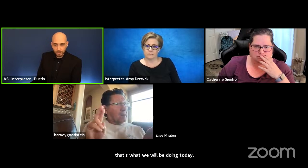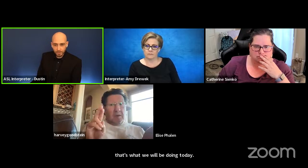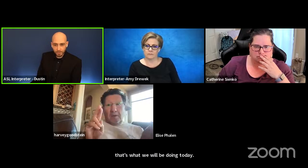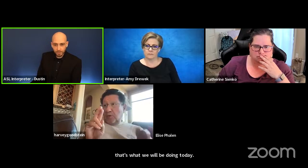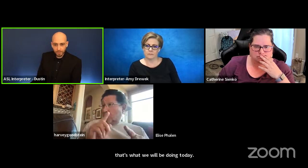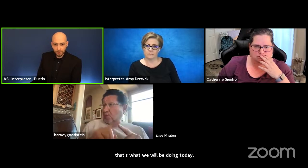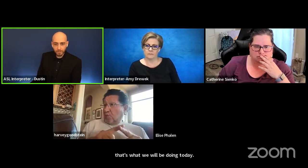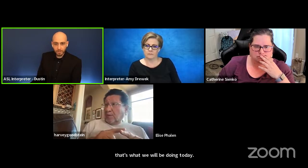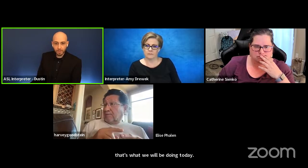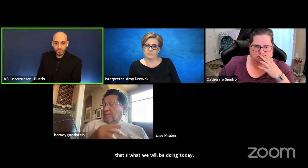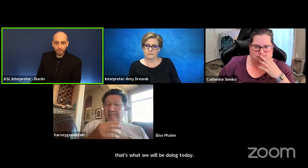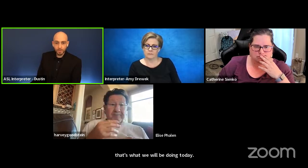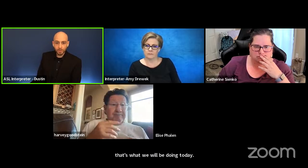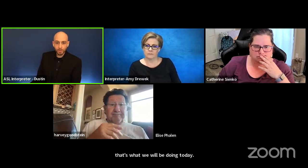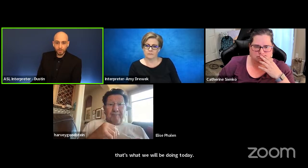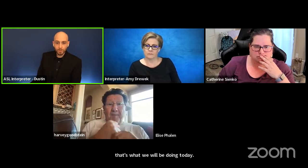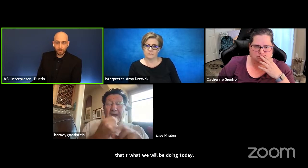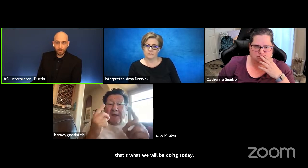Normally,